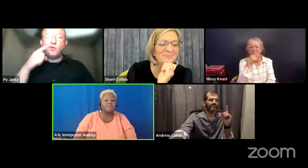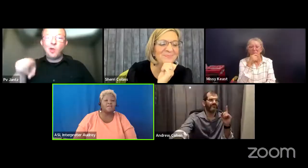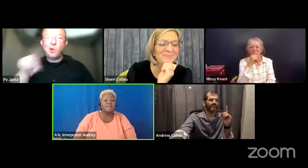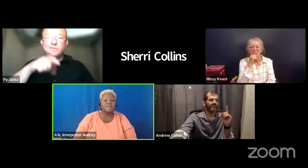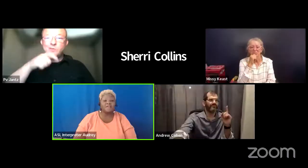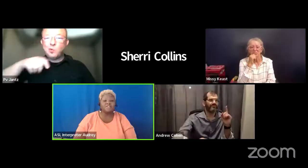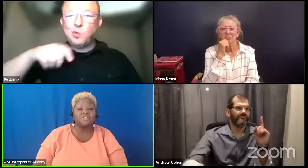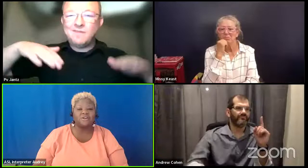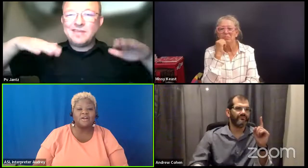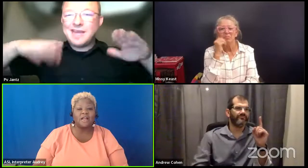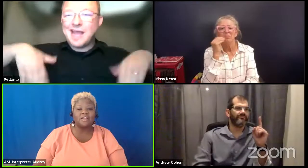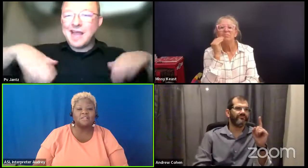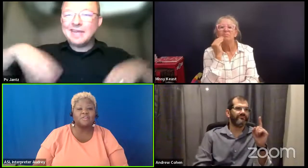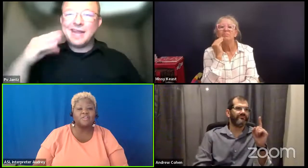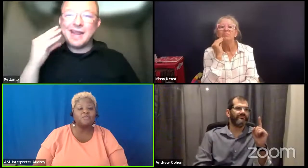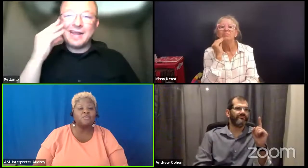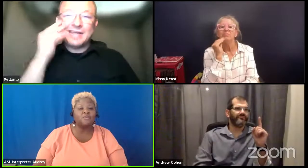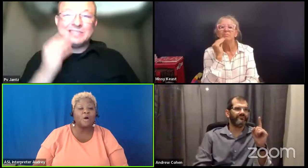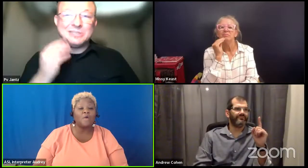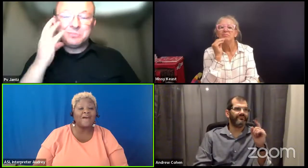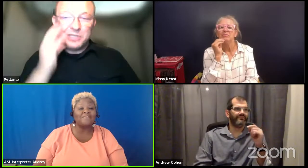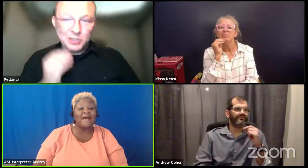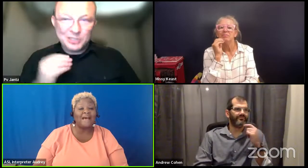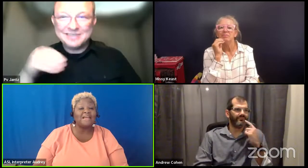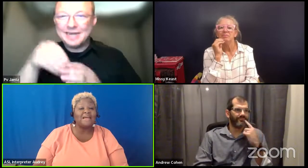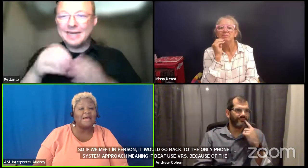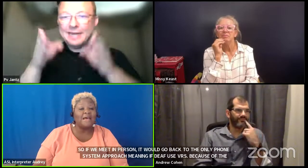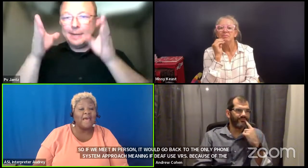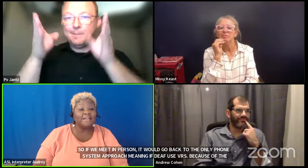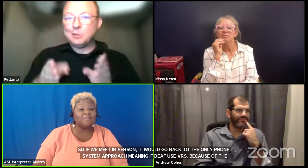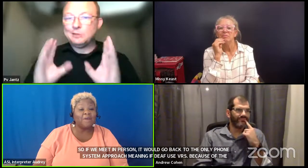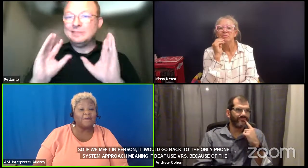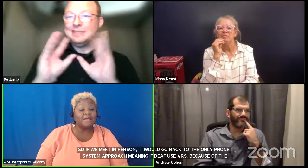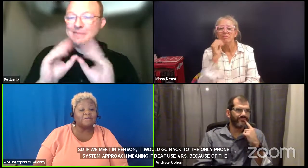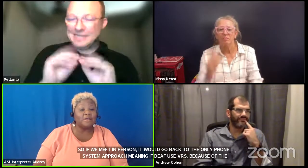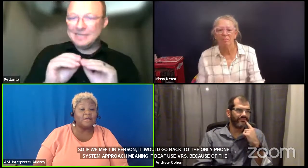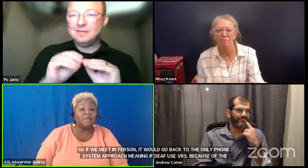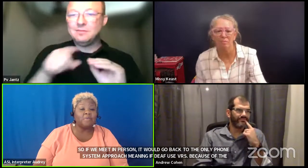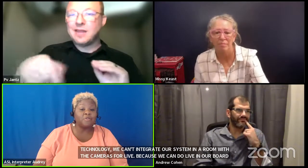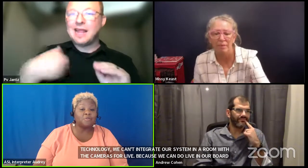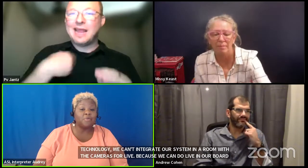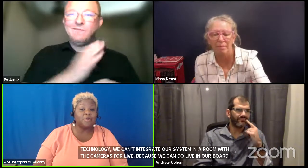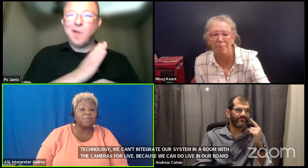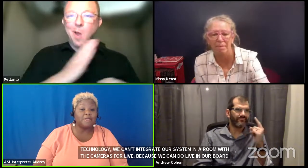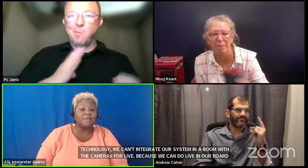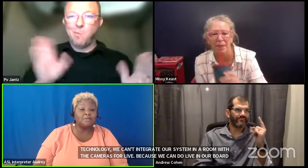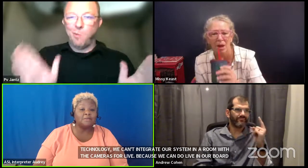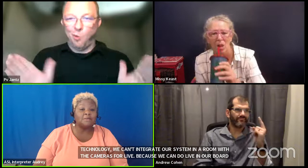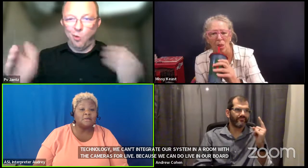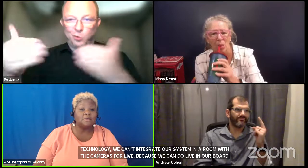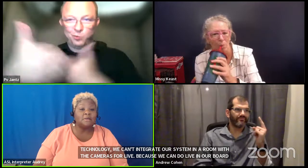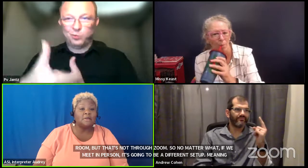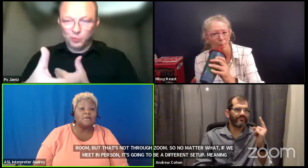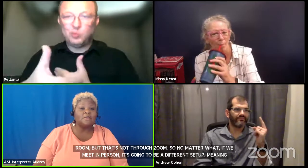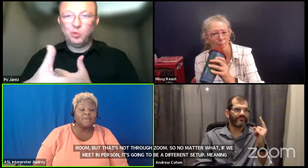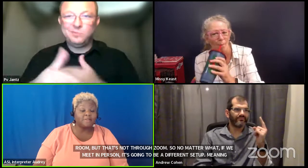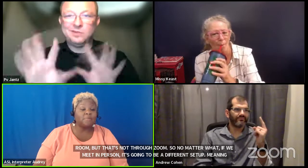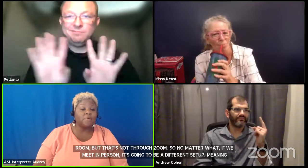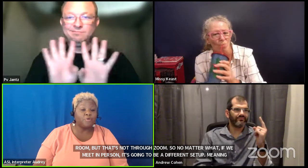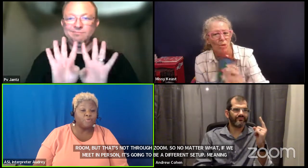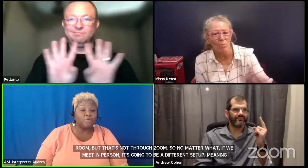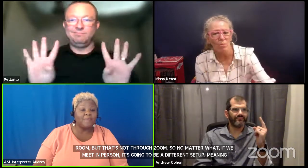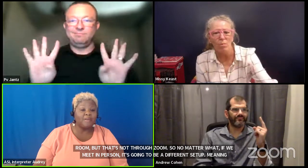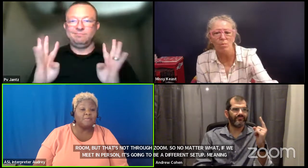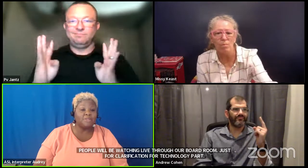Thank you for that clarification, Sherry Collins. And for those of you all who have not experienced our in-person board meetings, there's